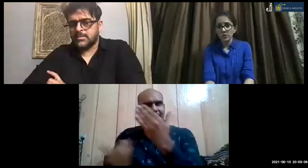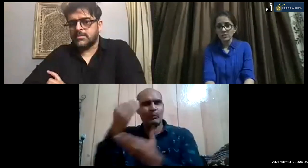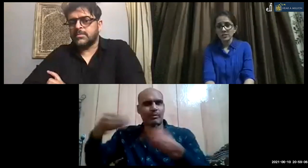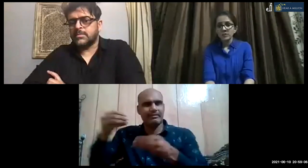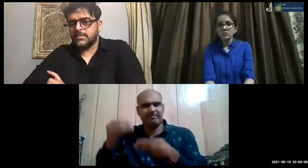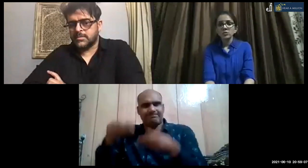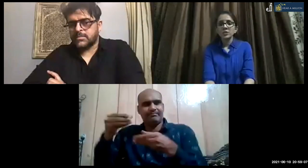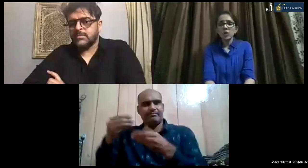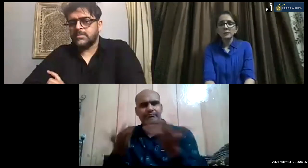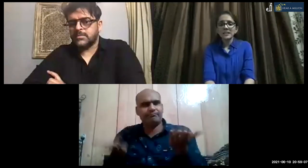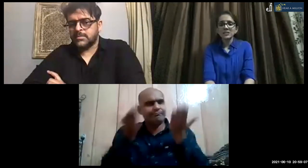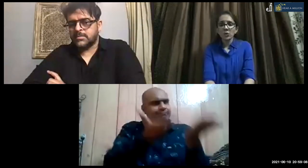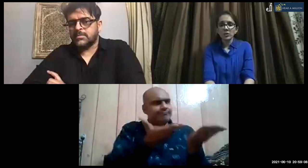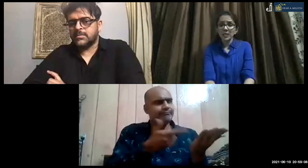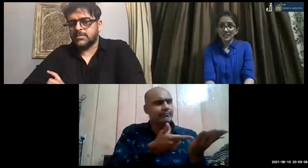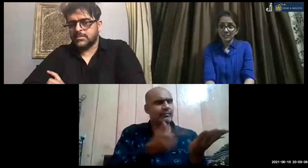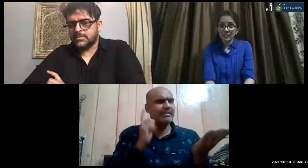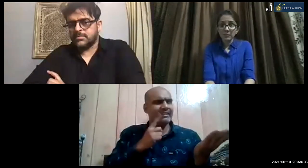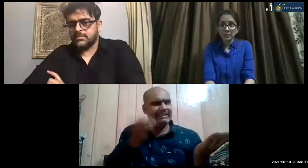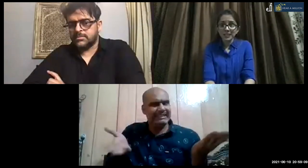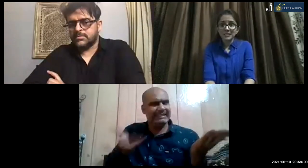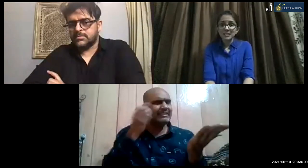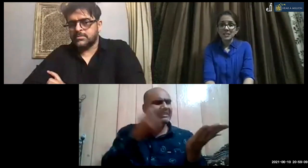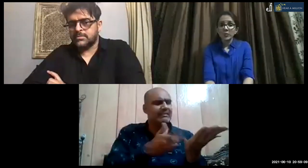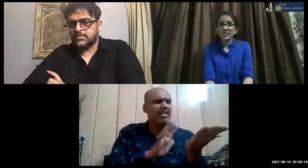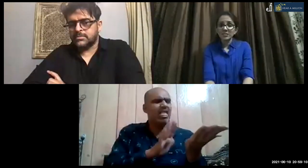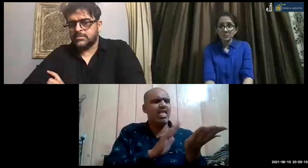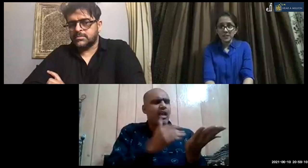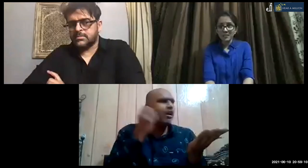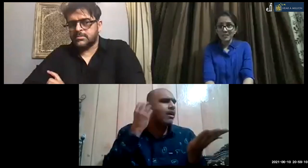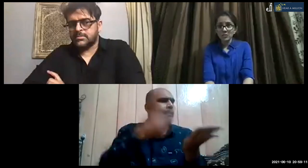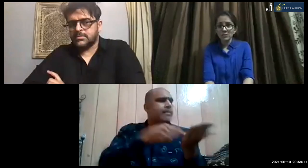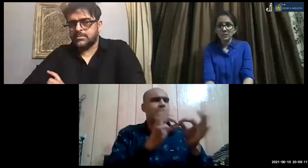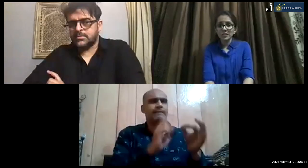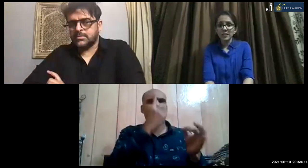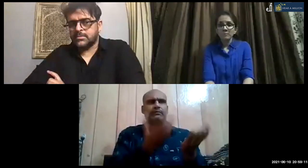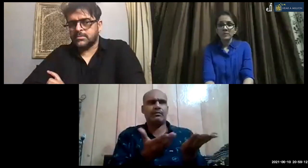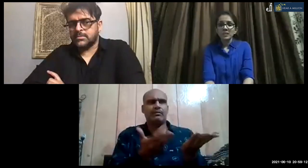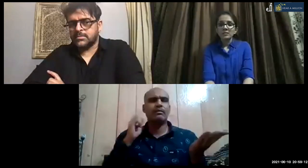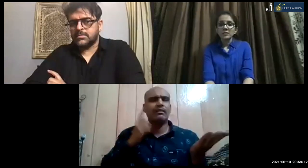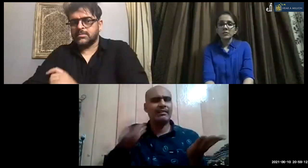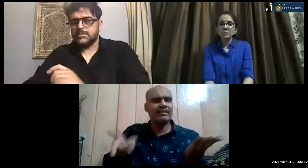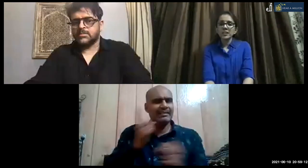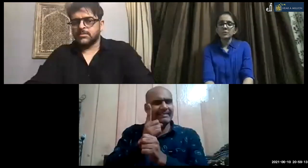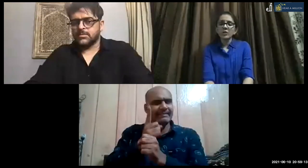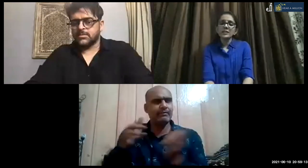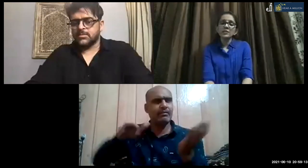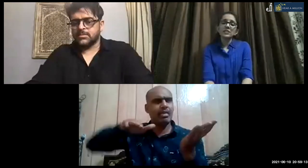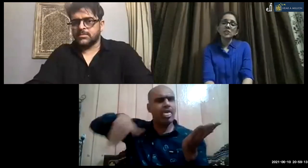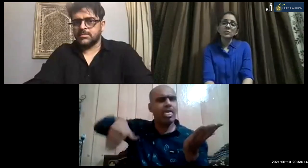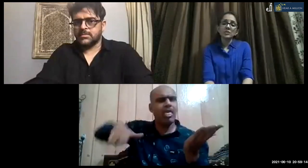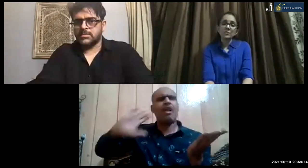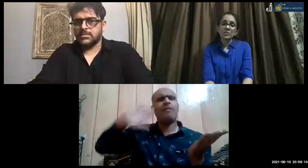teachers course. So new updated course, we had given them updates, we had given them recommendations, but they would take priority